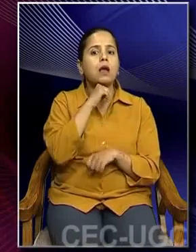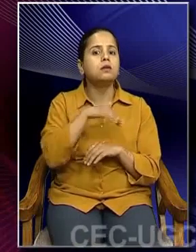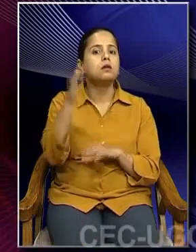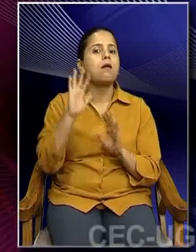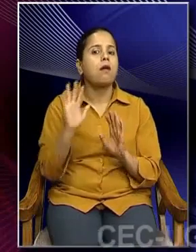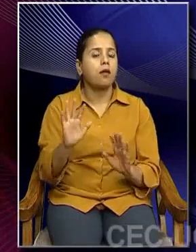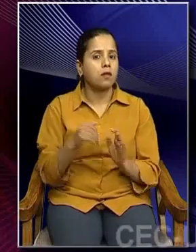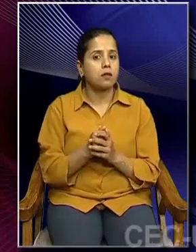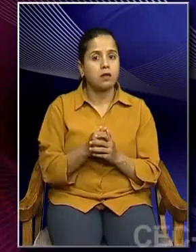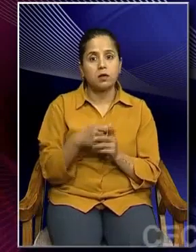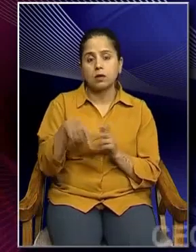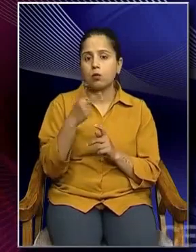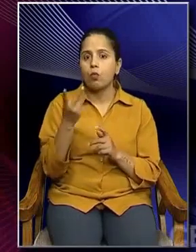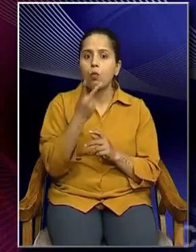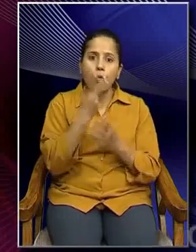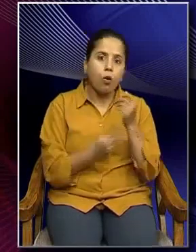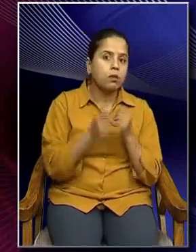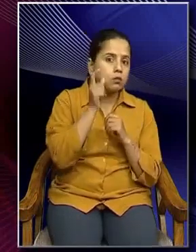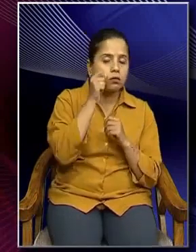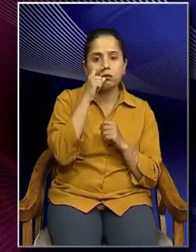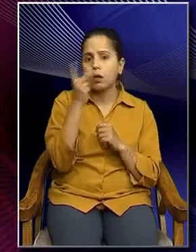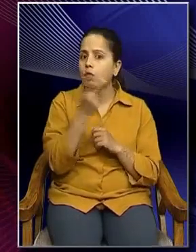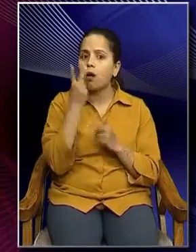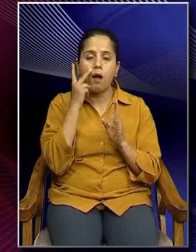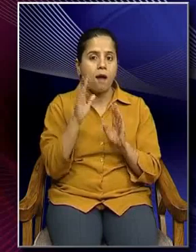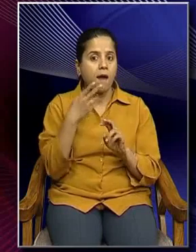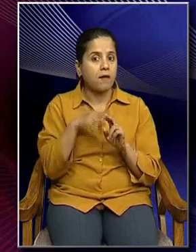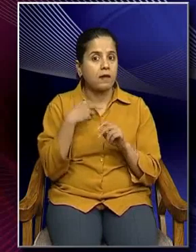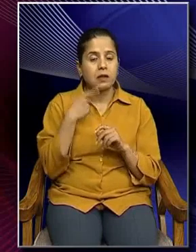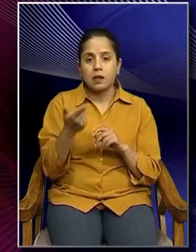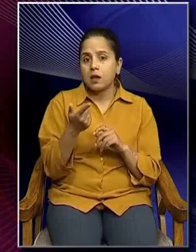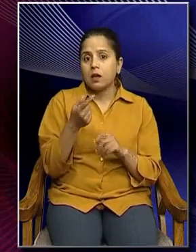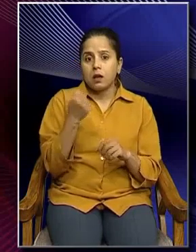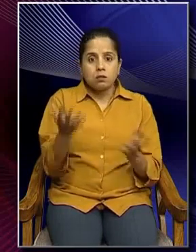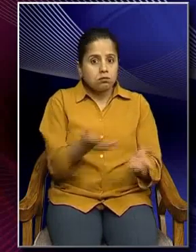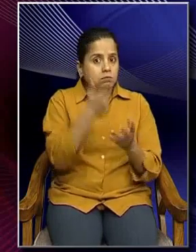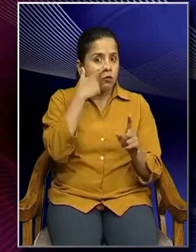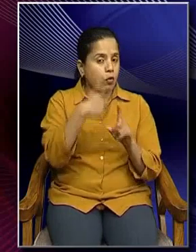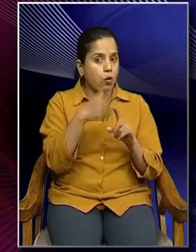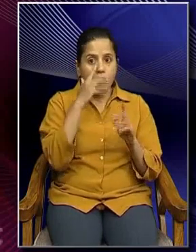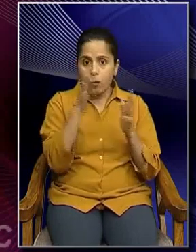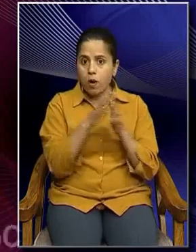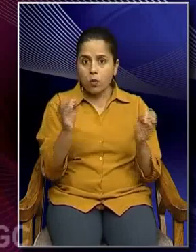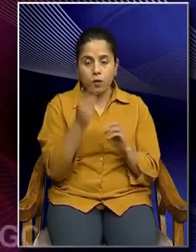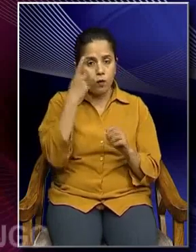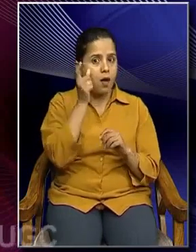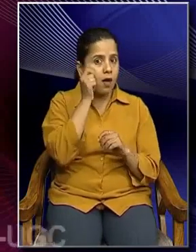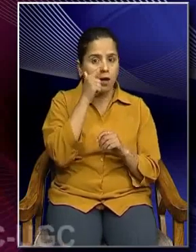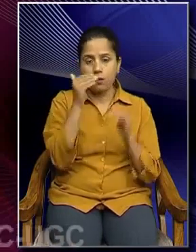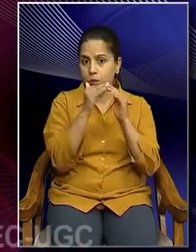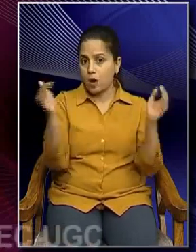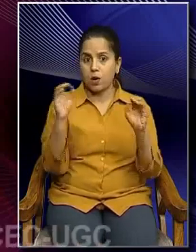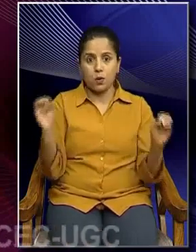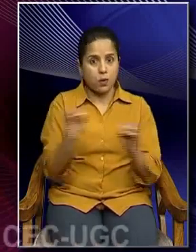So, and both are male and female together. So if we do not invest and create opportunity equally for men and women